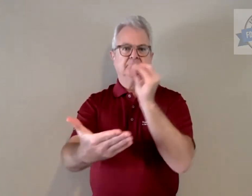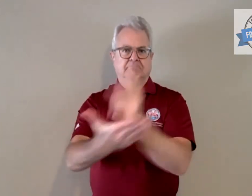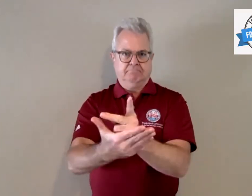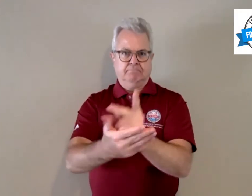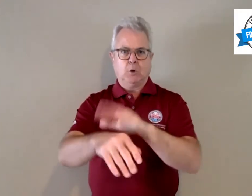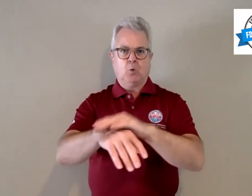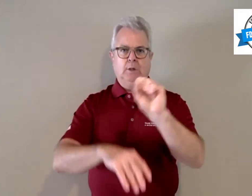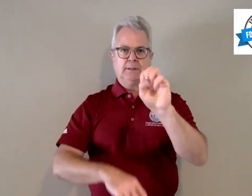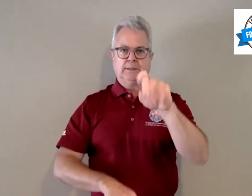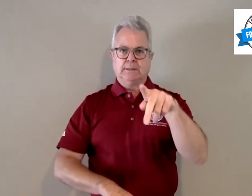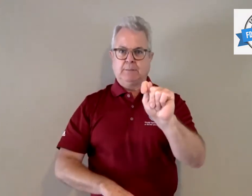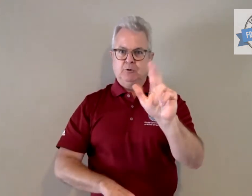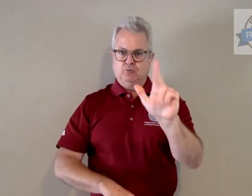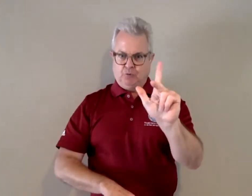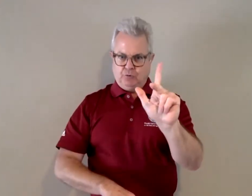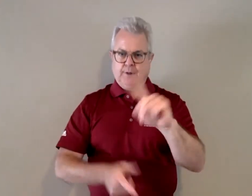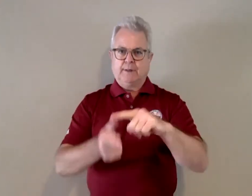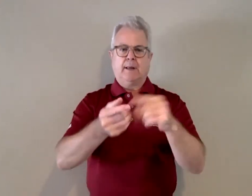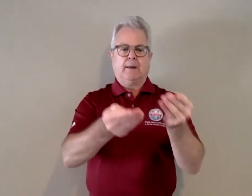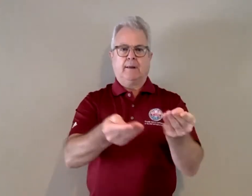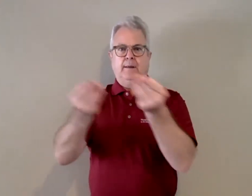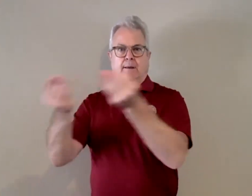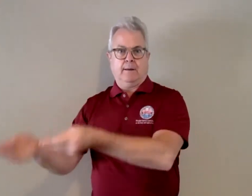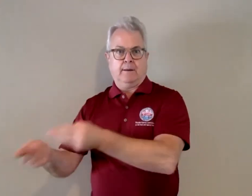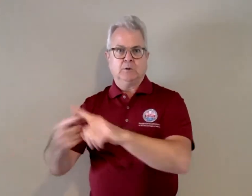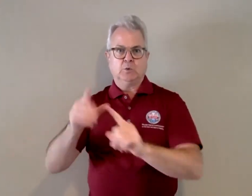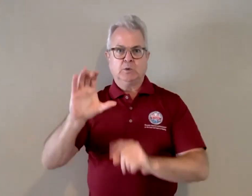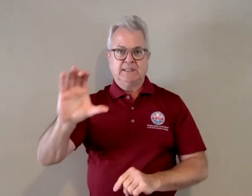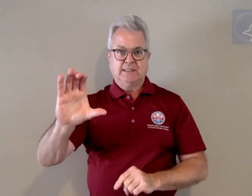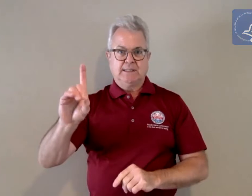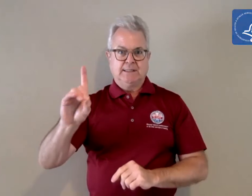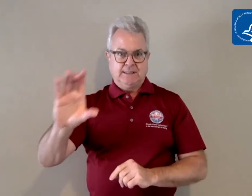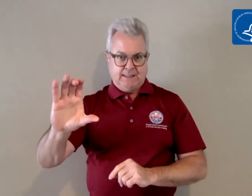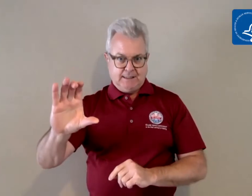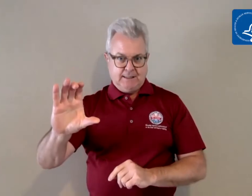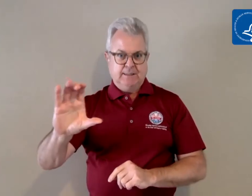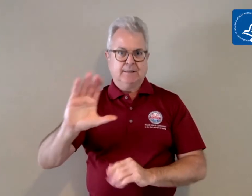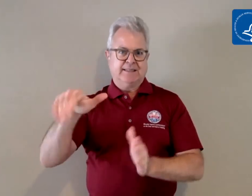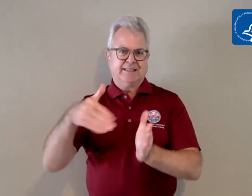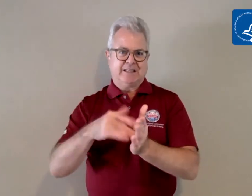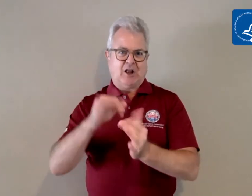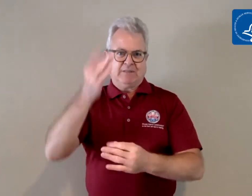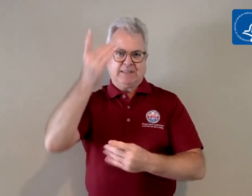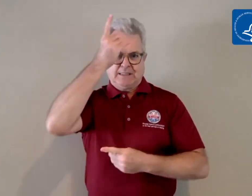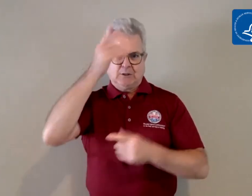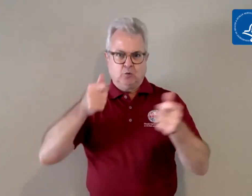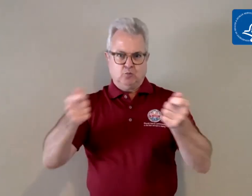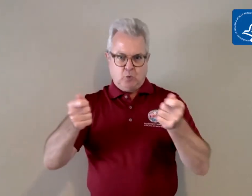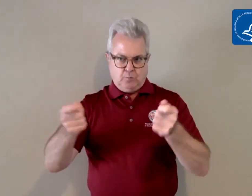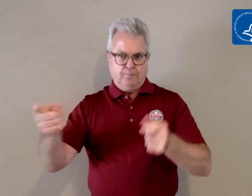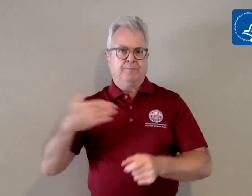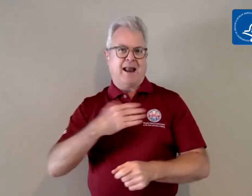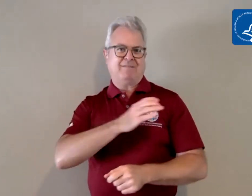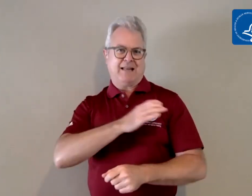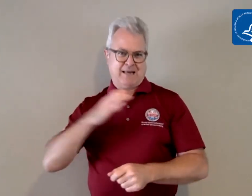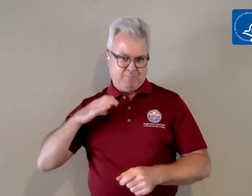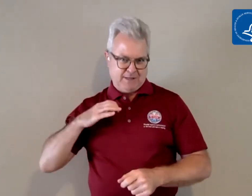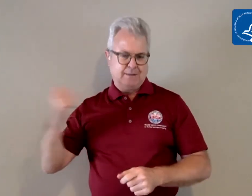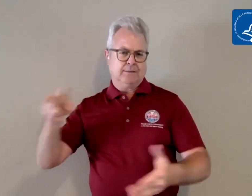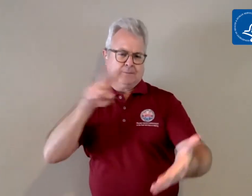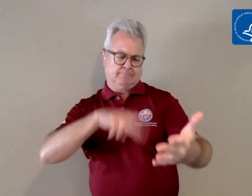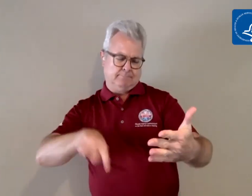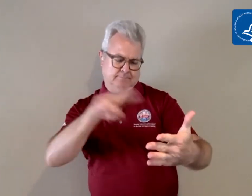And the result of their studies is that it has been approved on September 23rd and then provided to the